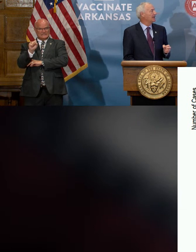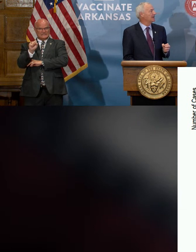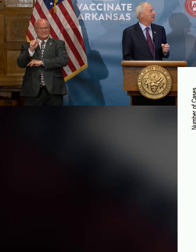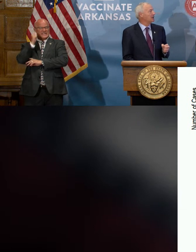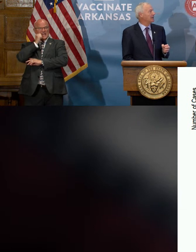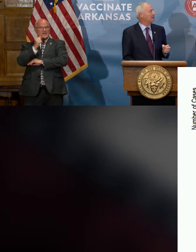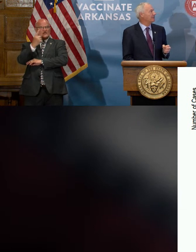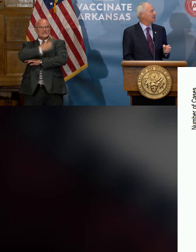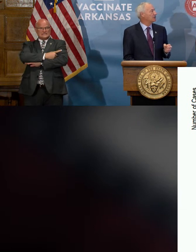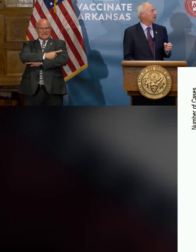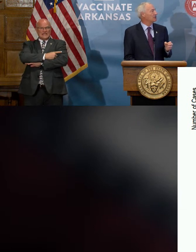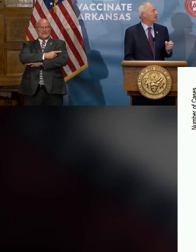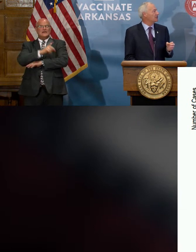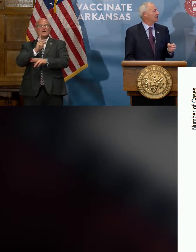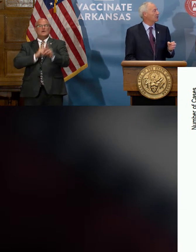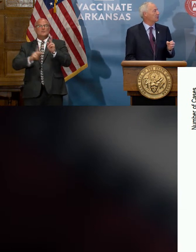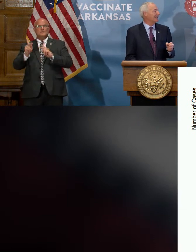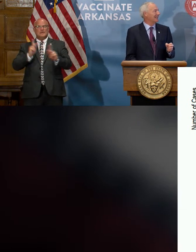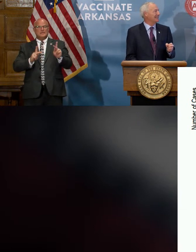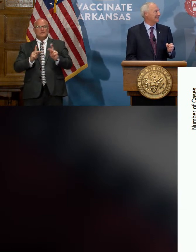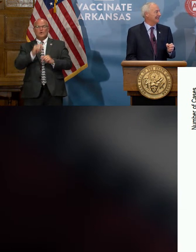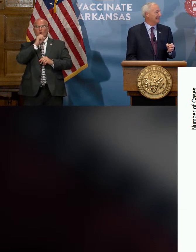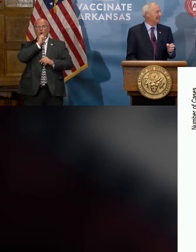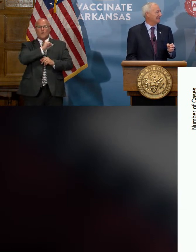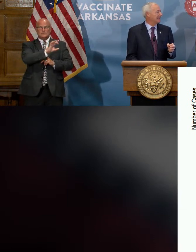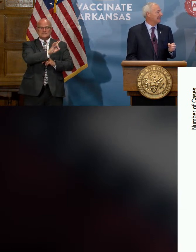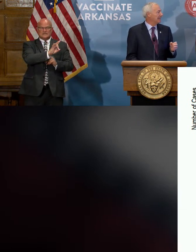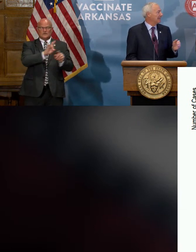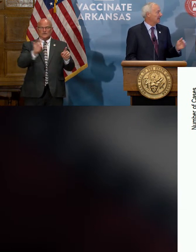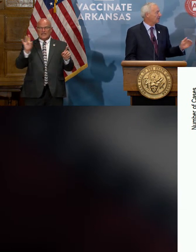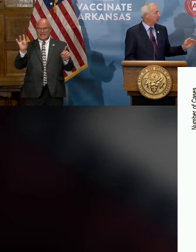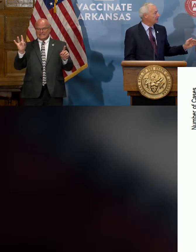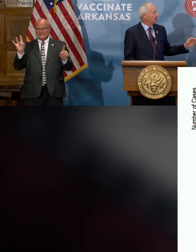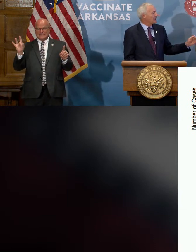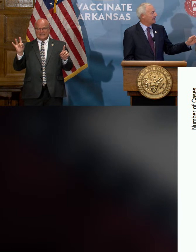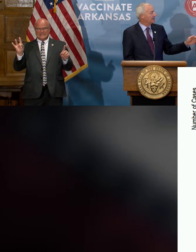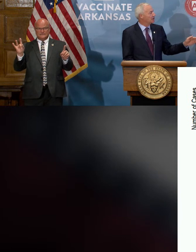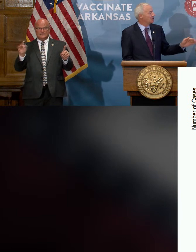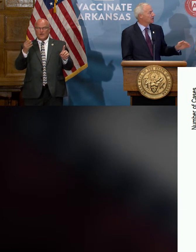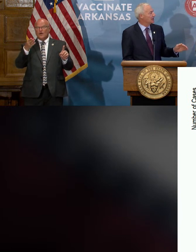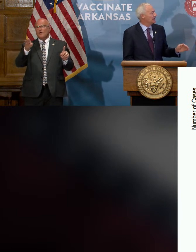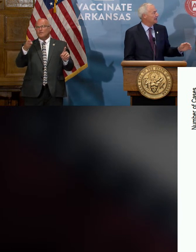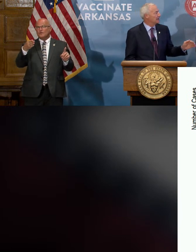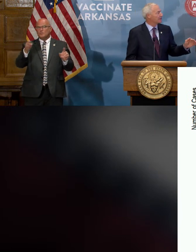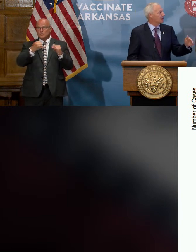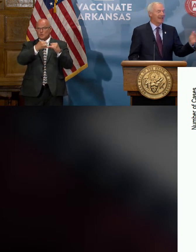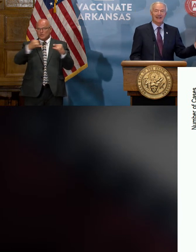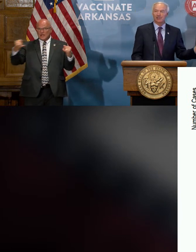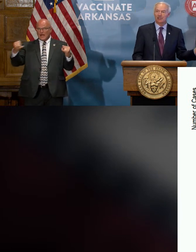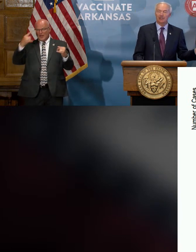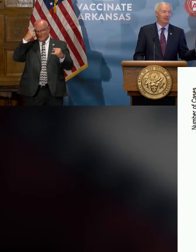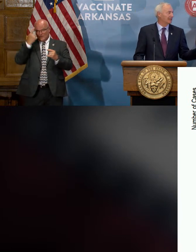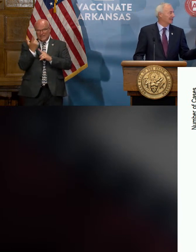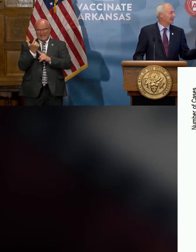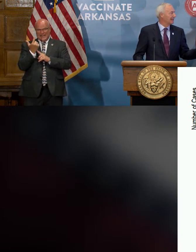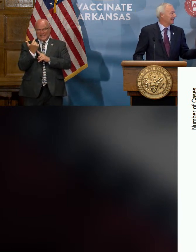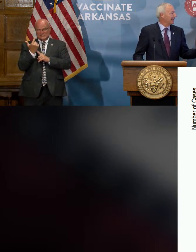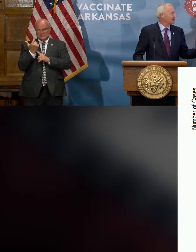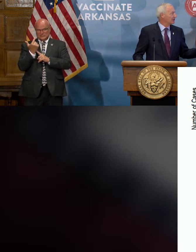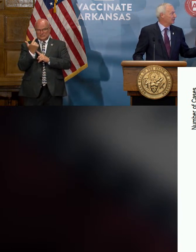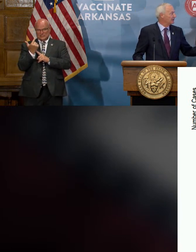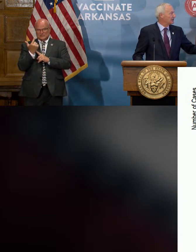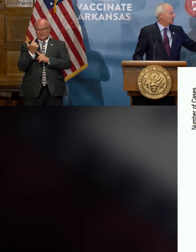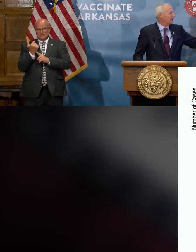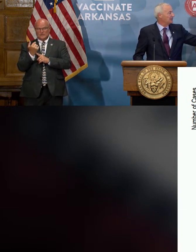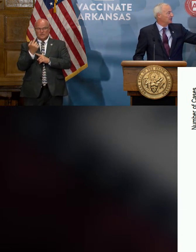per day among individuals 0 to 18. Now the blue line that you see is for last year.